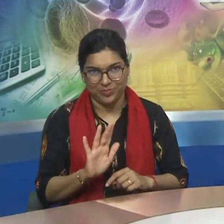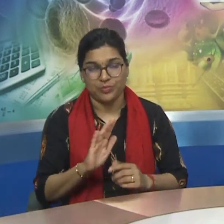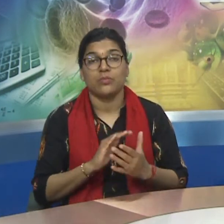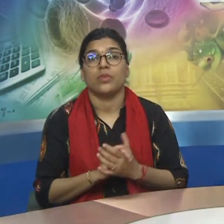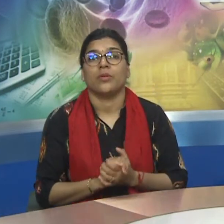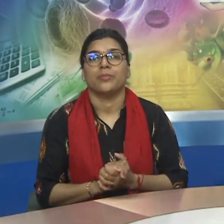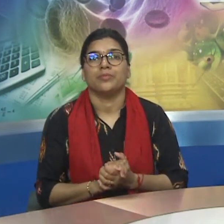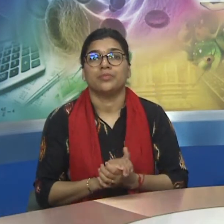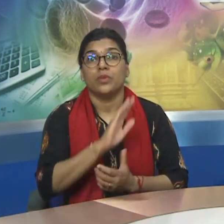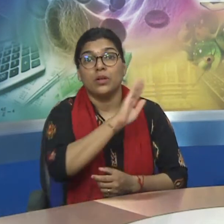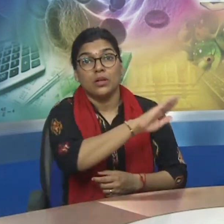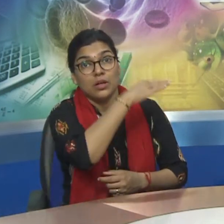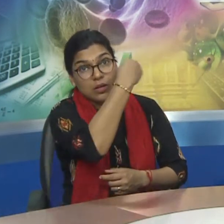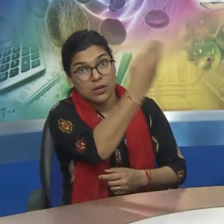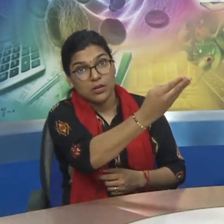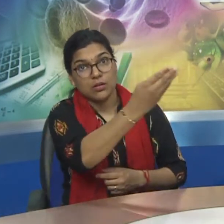as per your required setting.